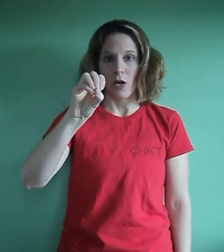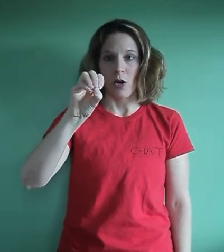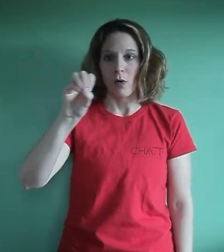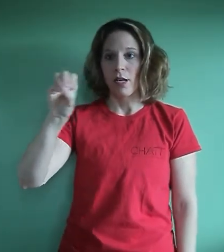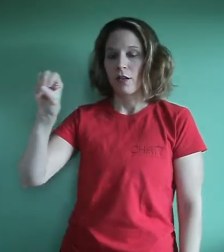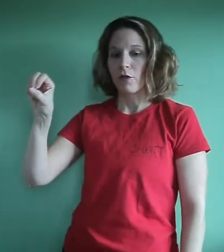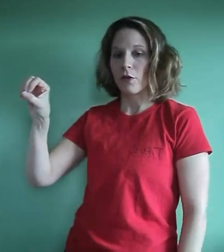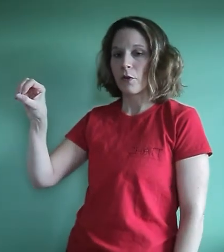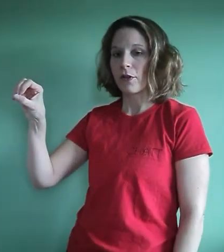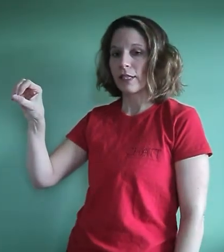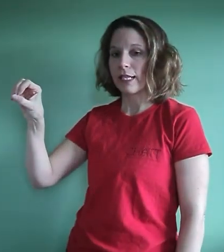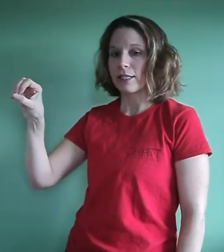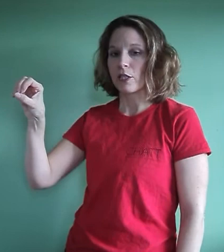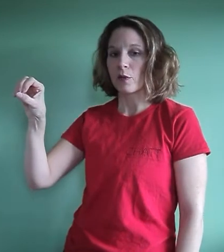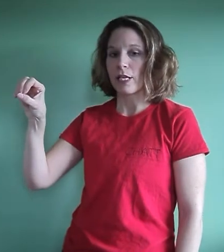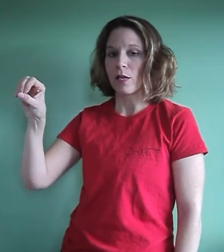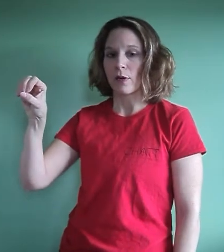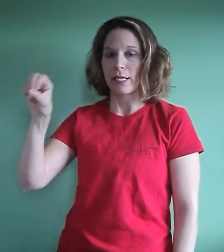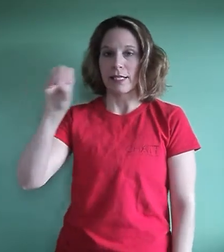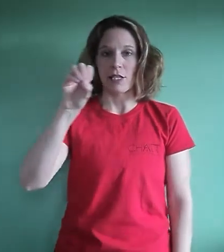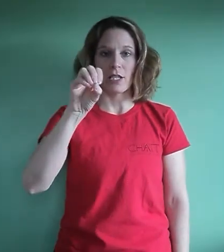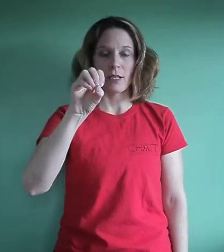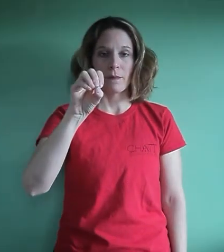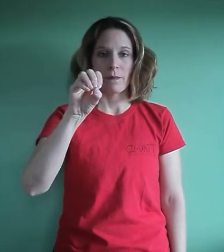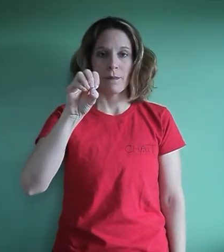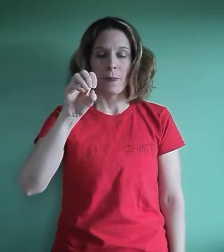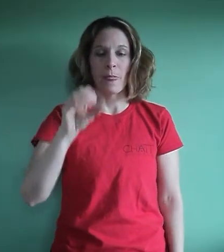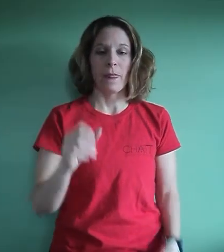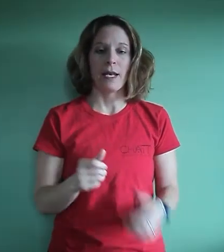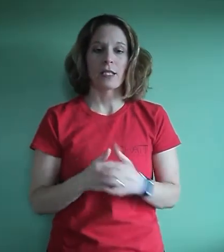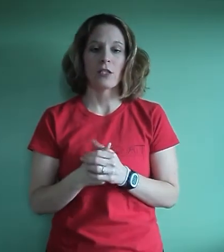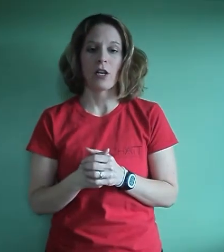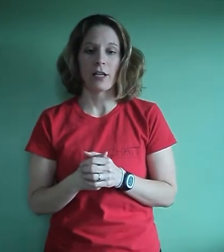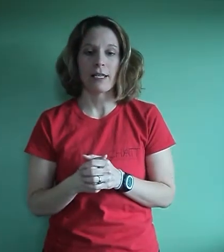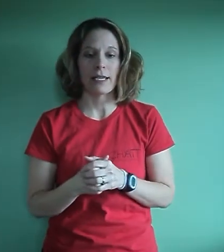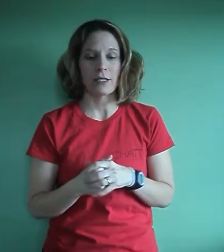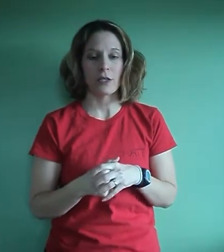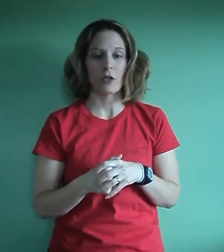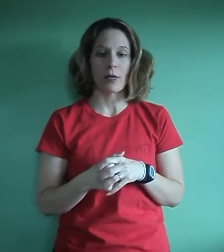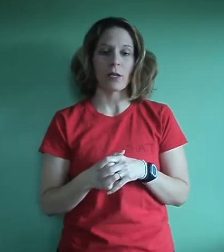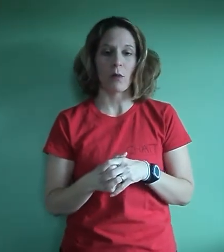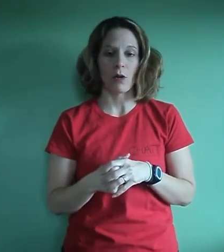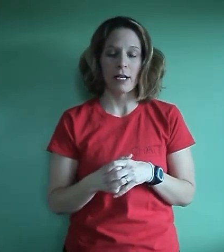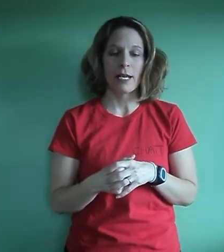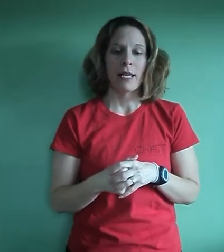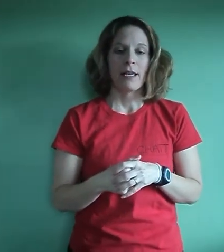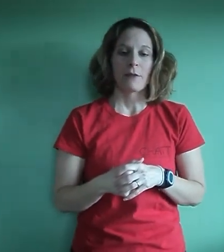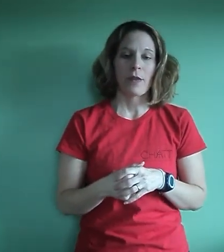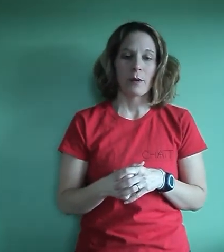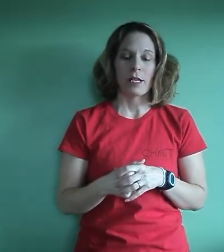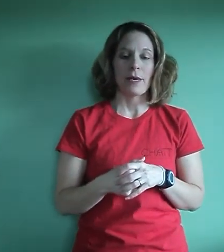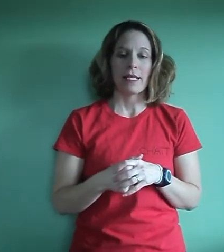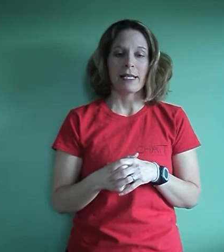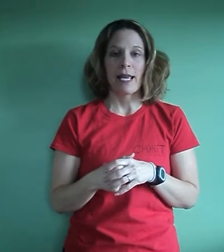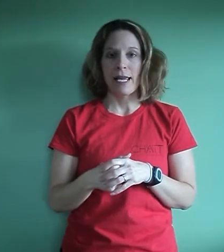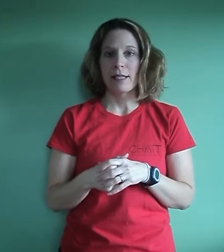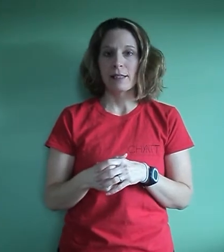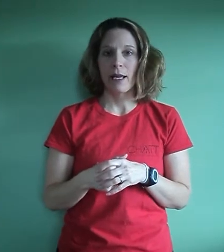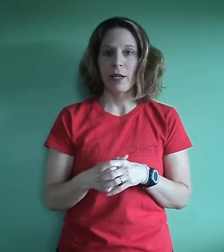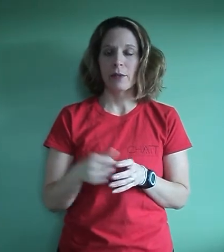N-A-T-O for North Atlantic Treaty Organization. The next card is the Korean War, and for that we're going to make a K in sign language, and a